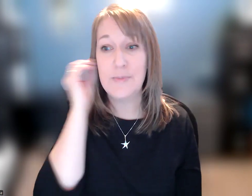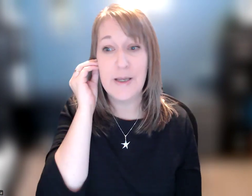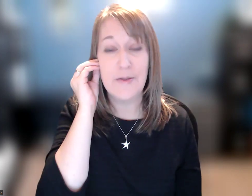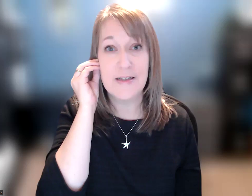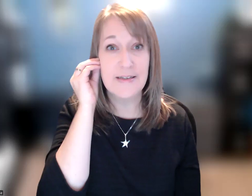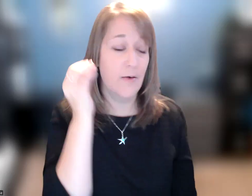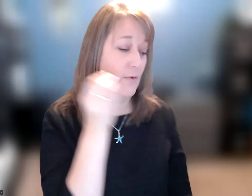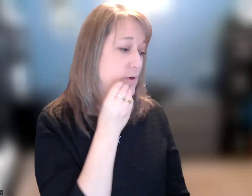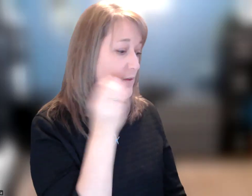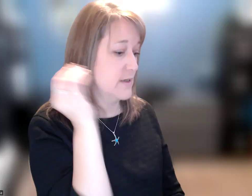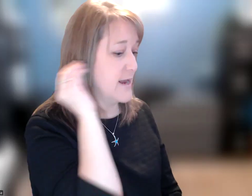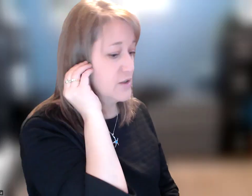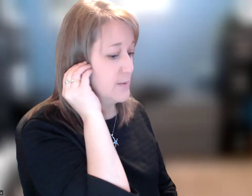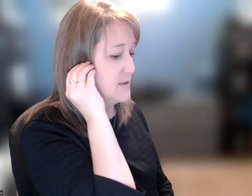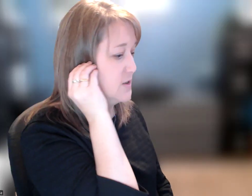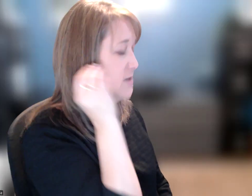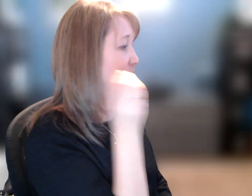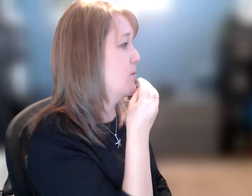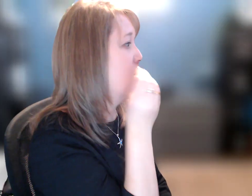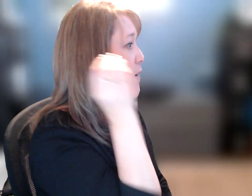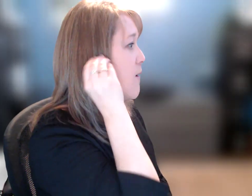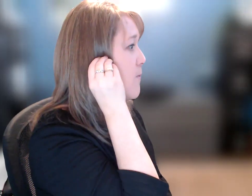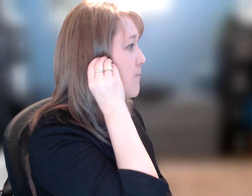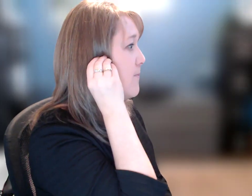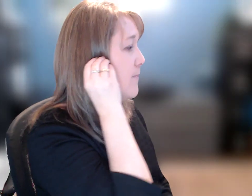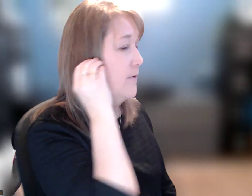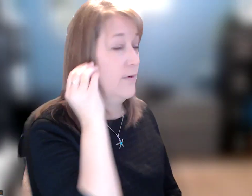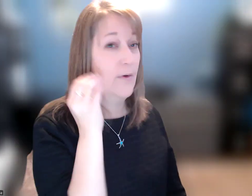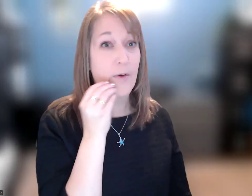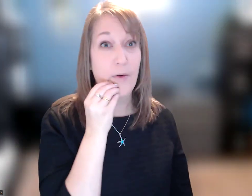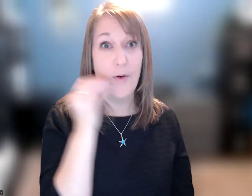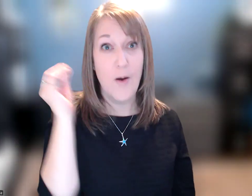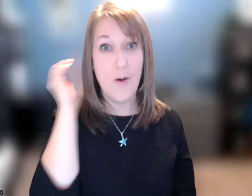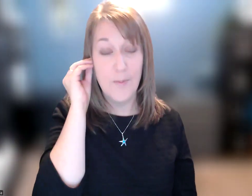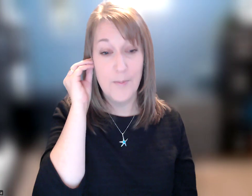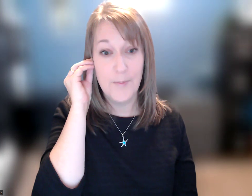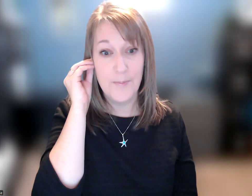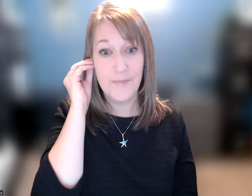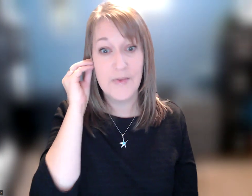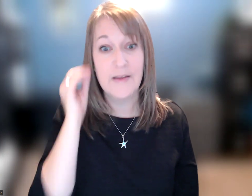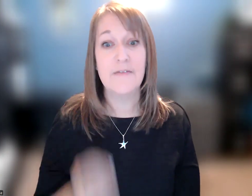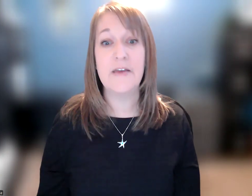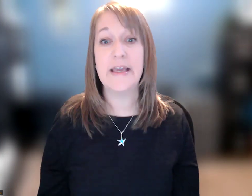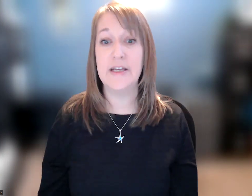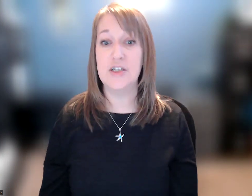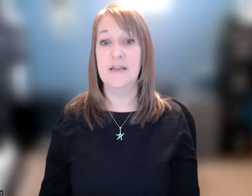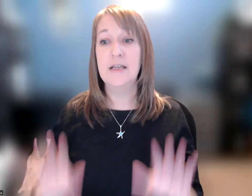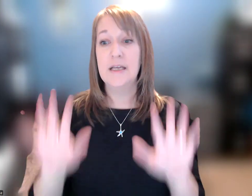be this now. The hand shape doesn't change. So home, home. Vacation is